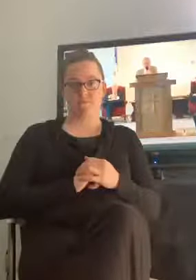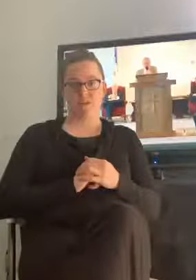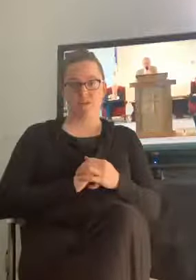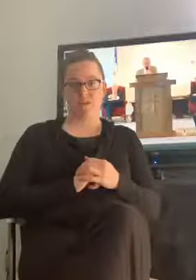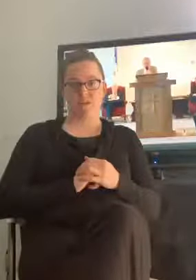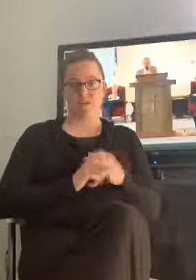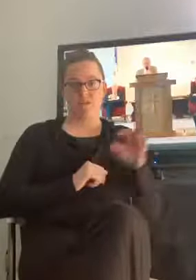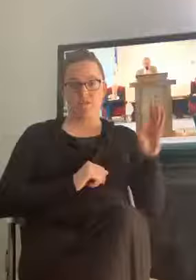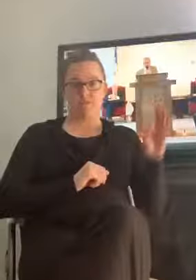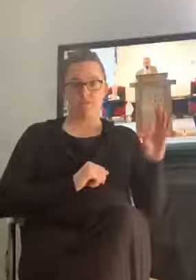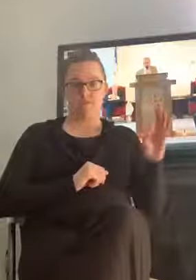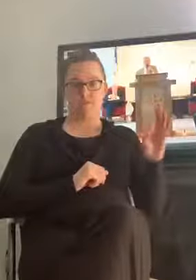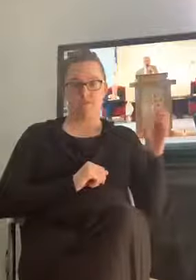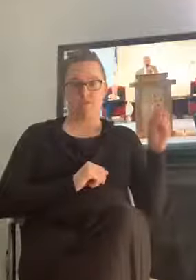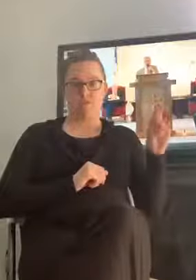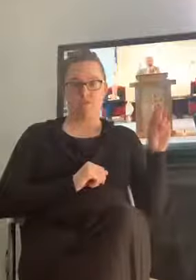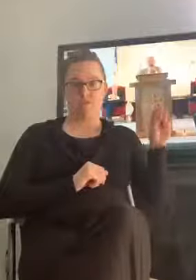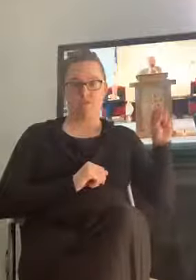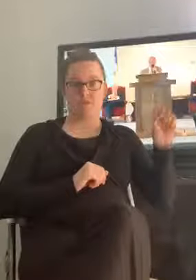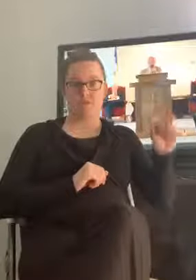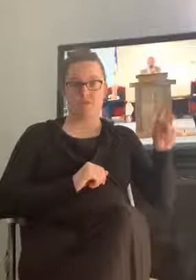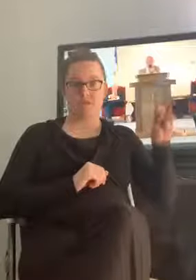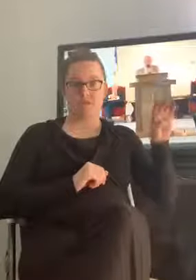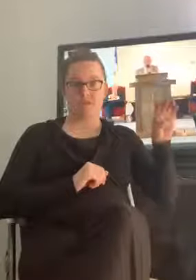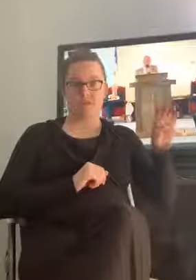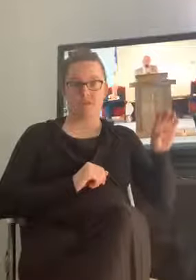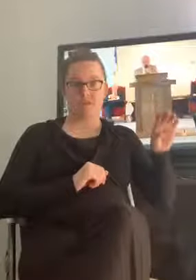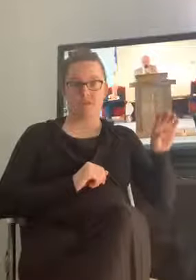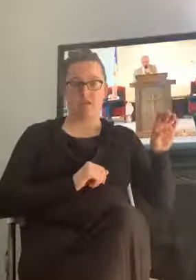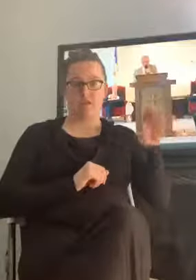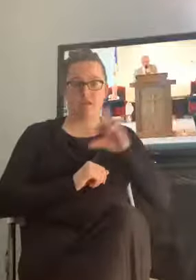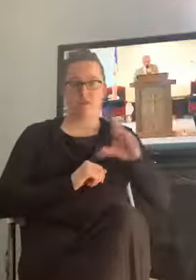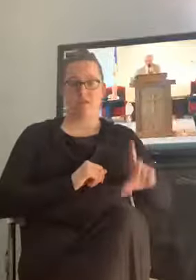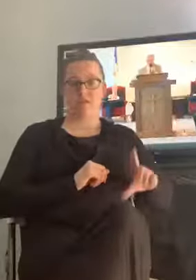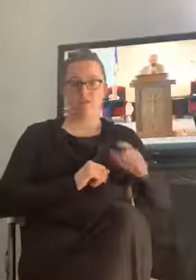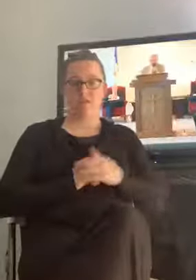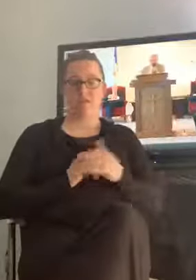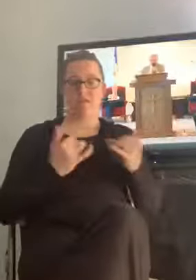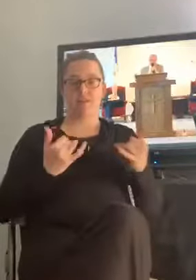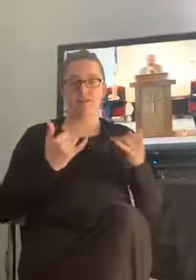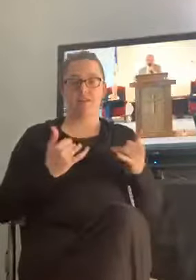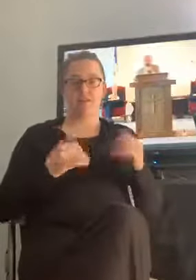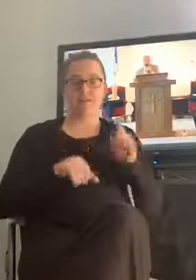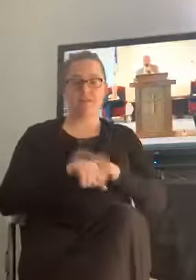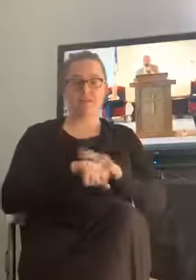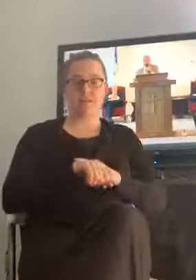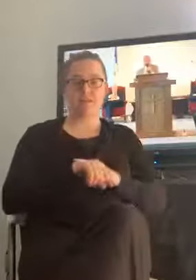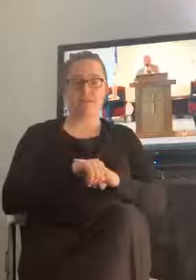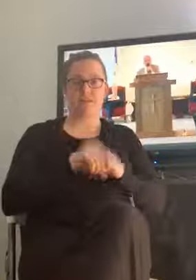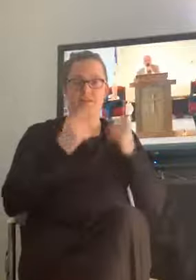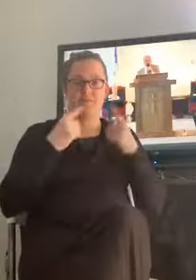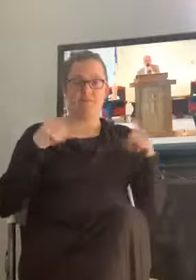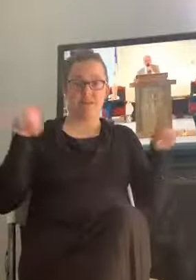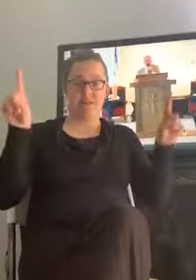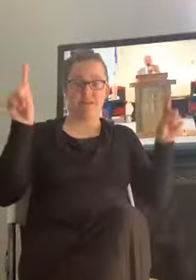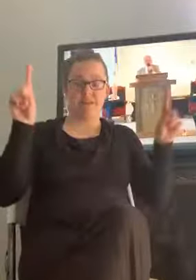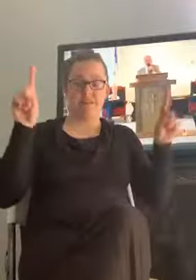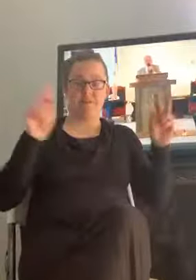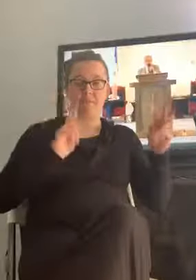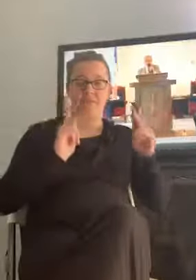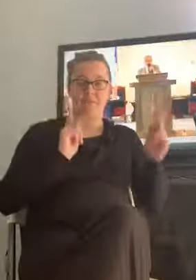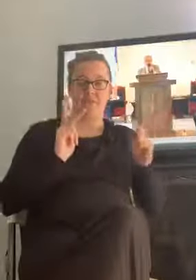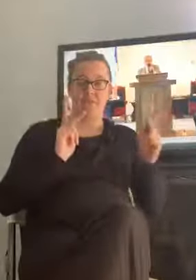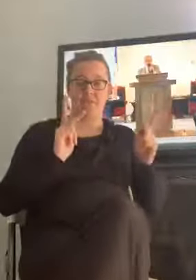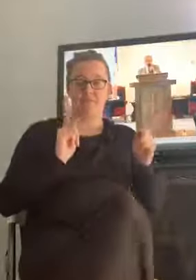Lord. It was a time of triumph. It was a time of victory, a time of celebration.